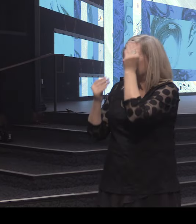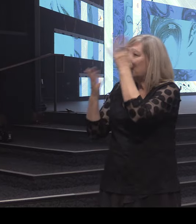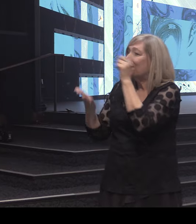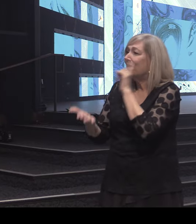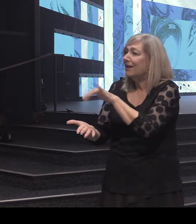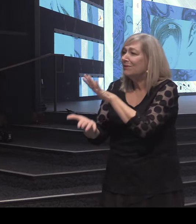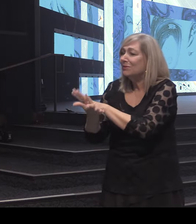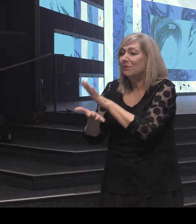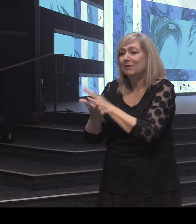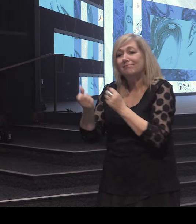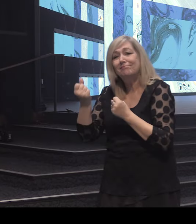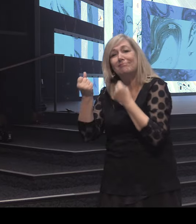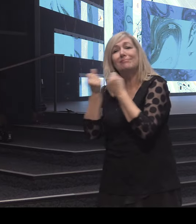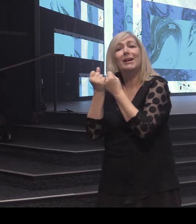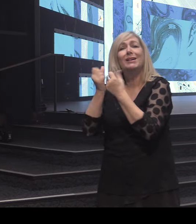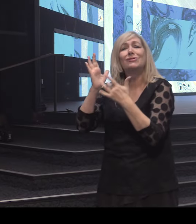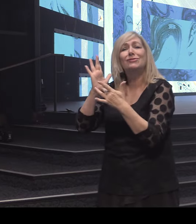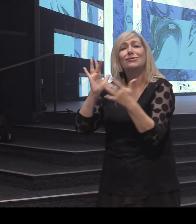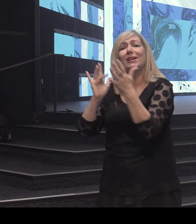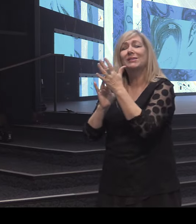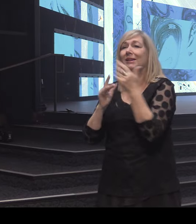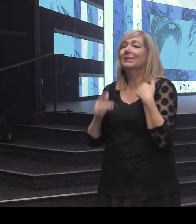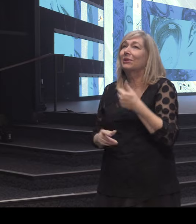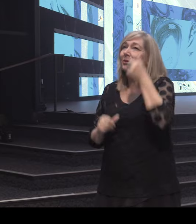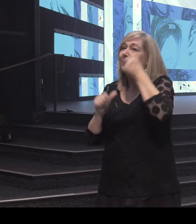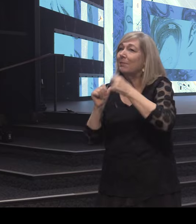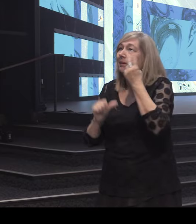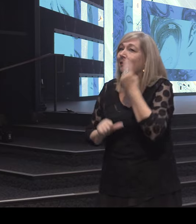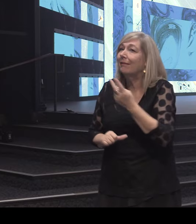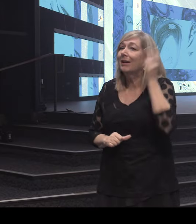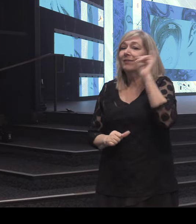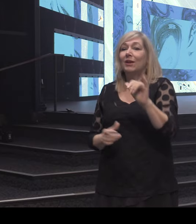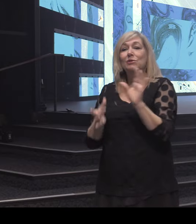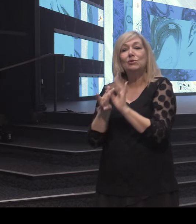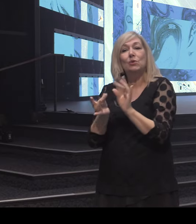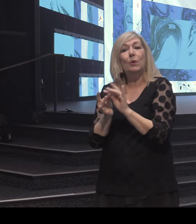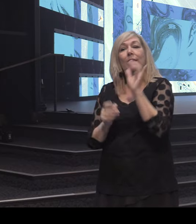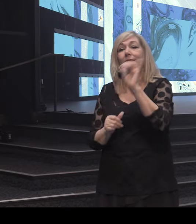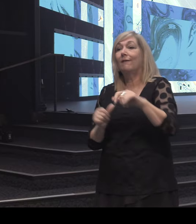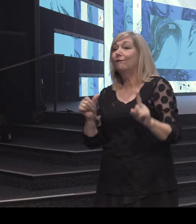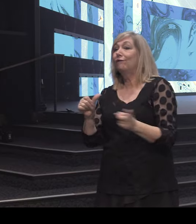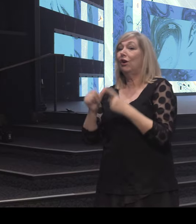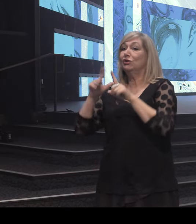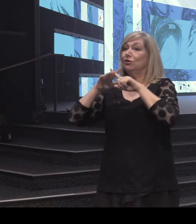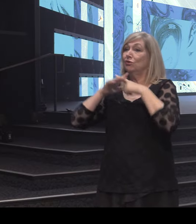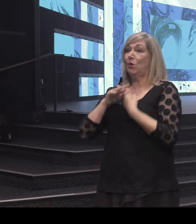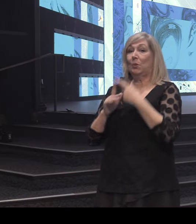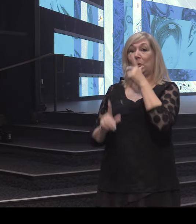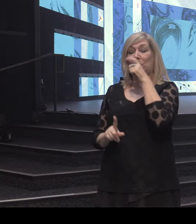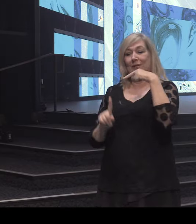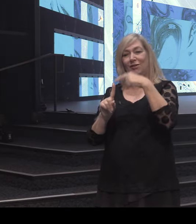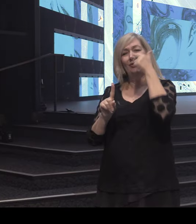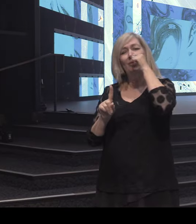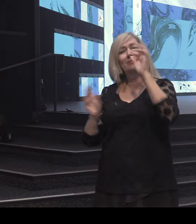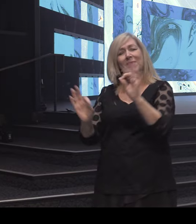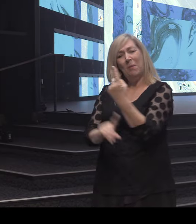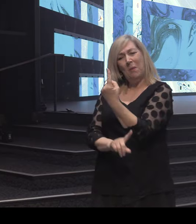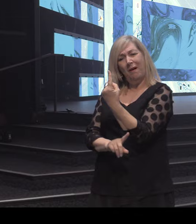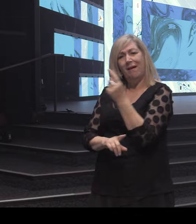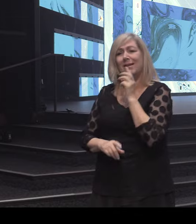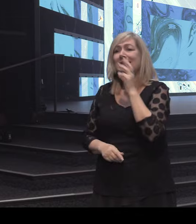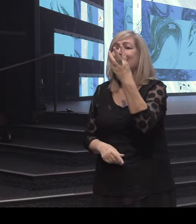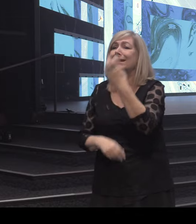Jesus big time. But I always remember that it went back to one initiative by a 16-year-old girl.